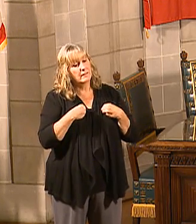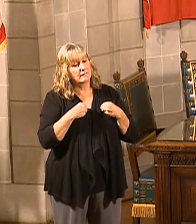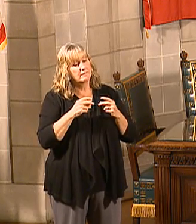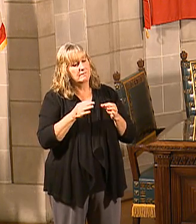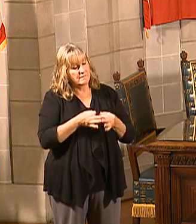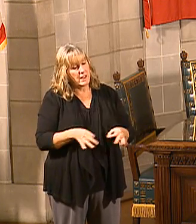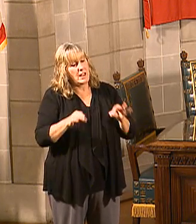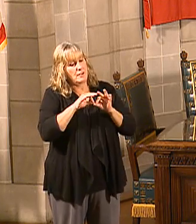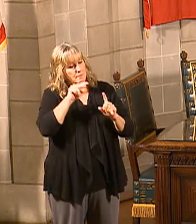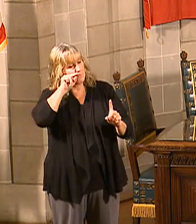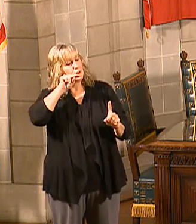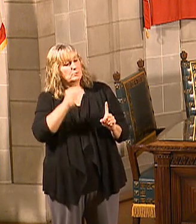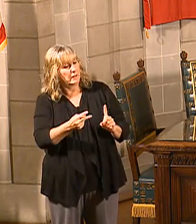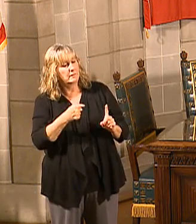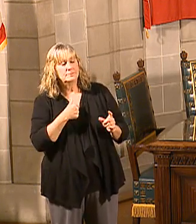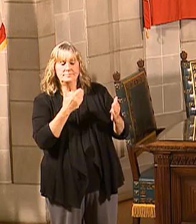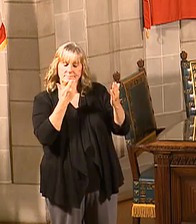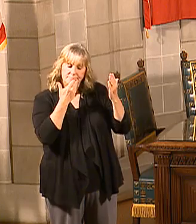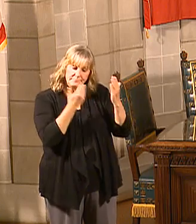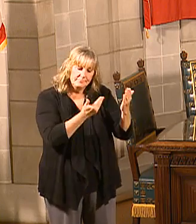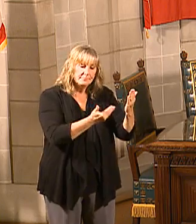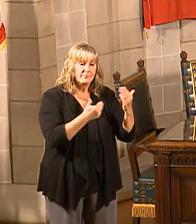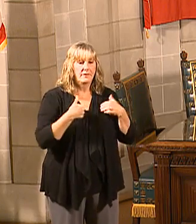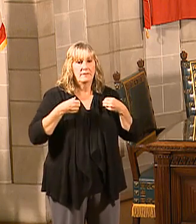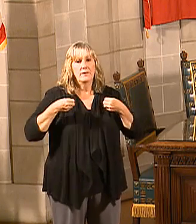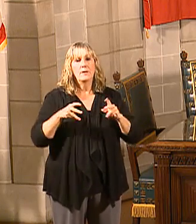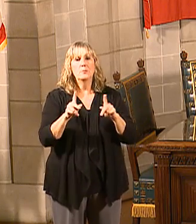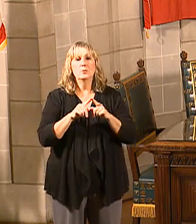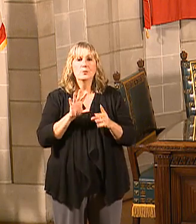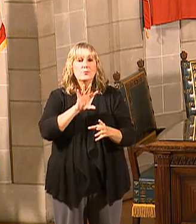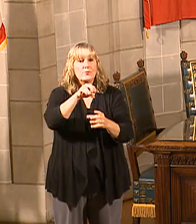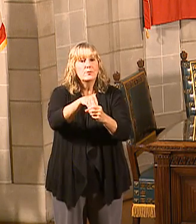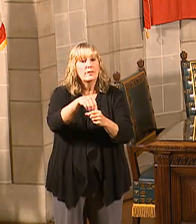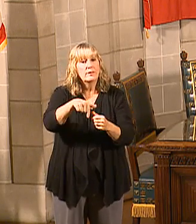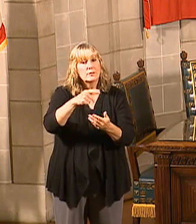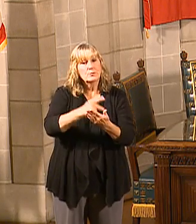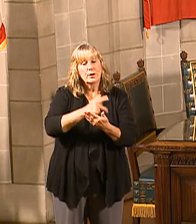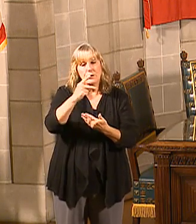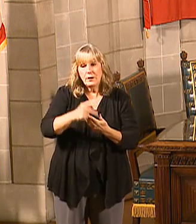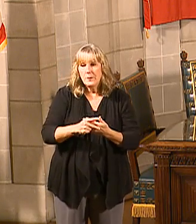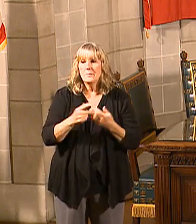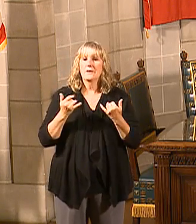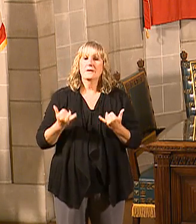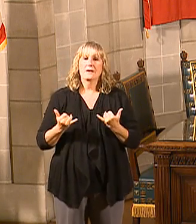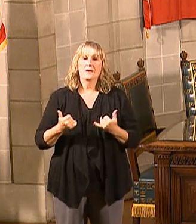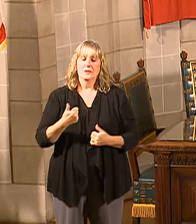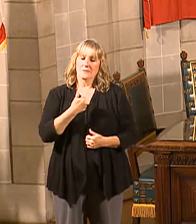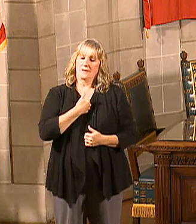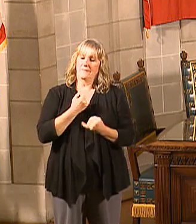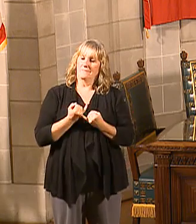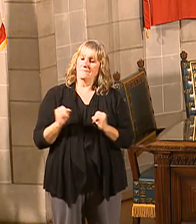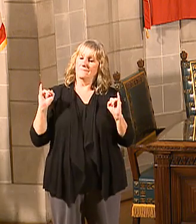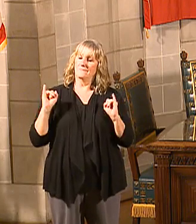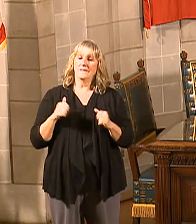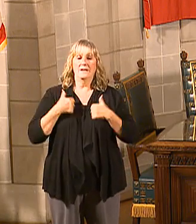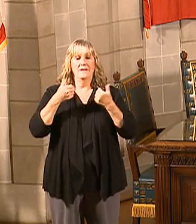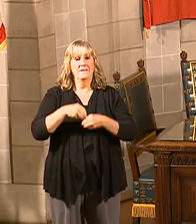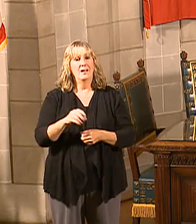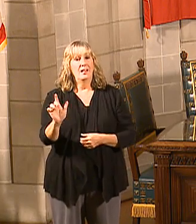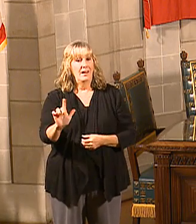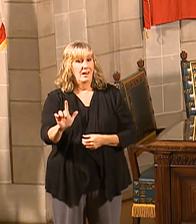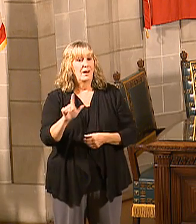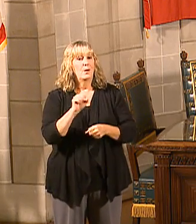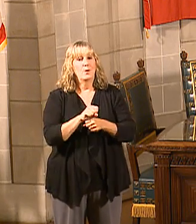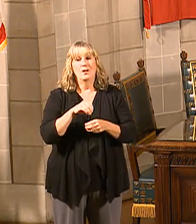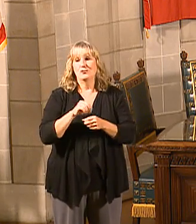perspective. I am so grateful I had the opportunity to participate in this program. I am now self-sufficient and living in Lincoln and